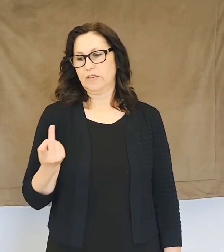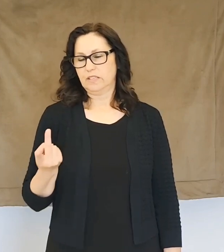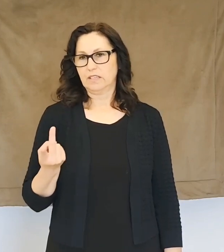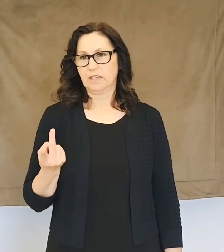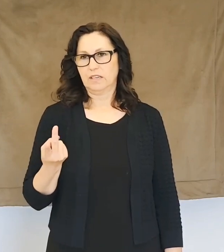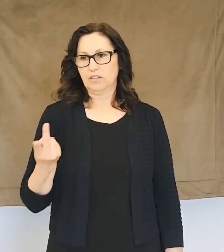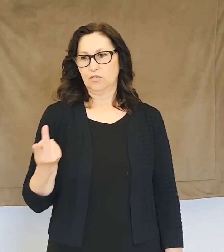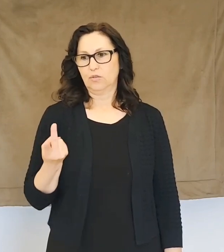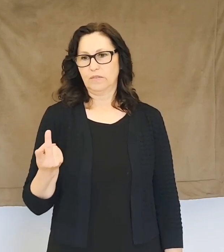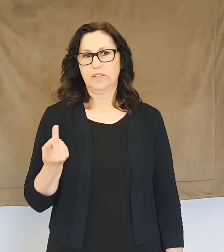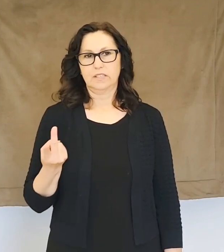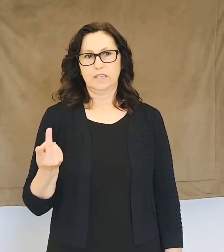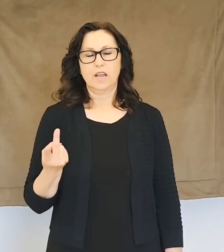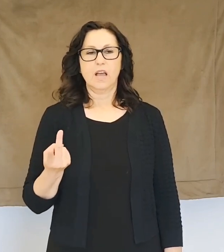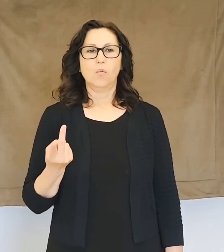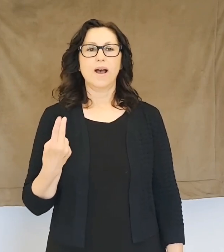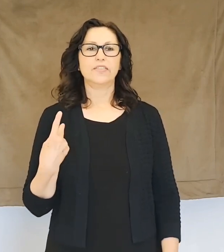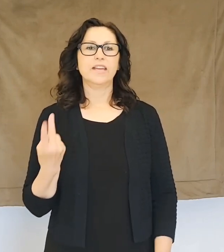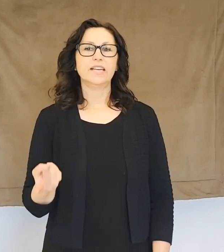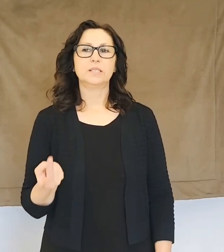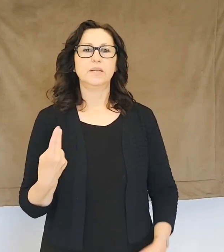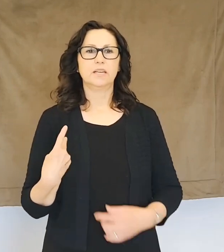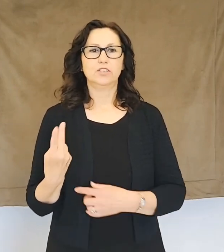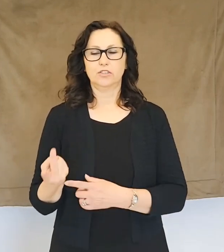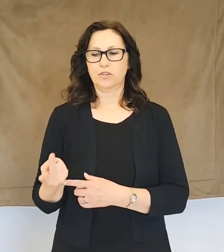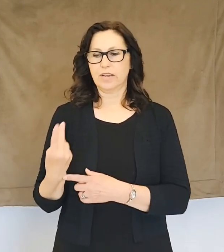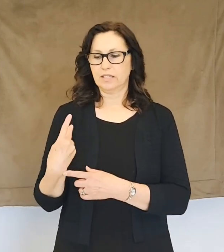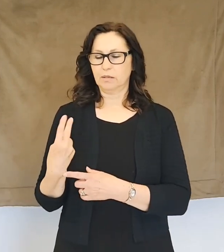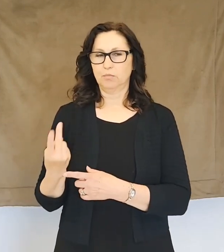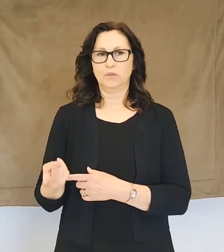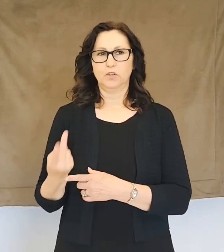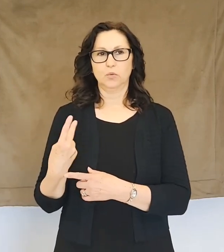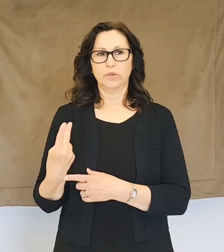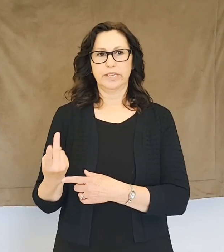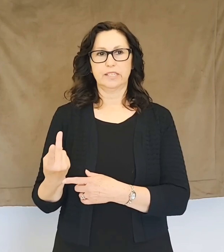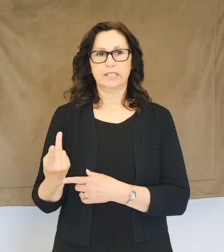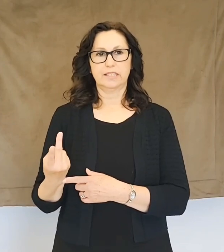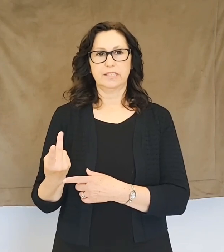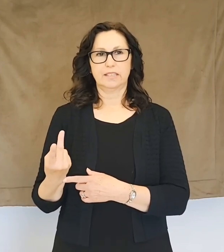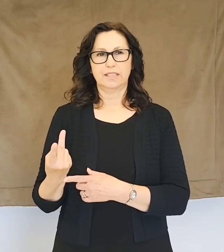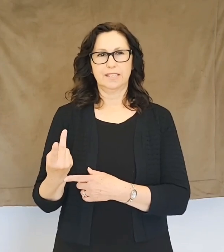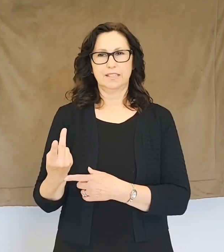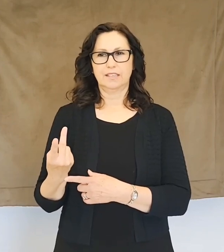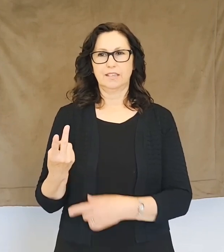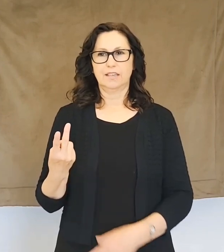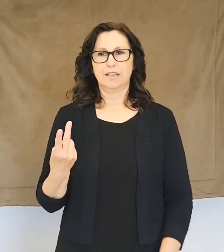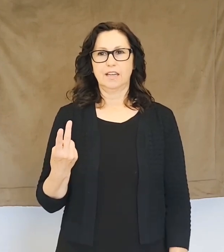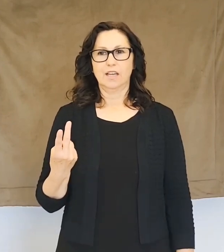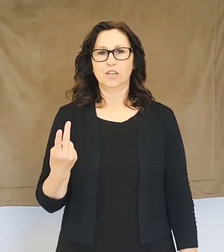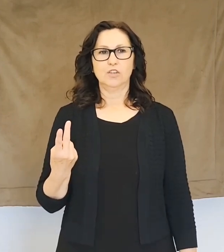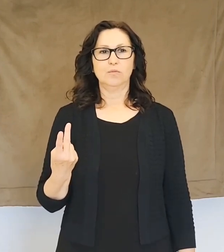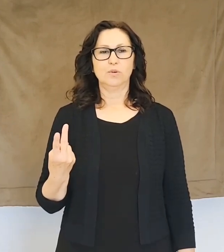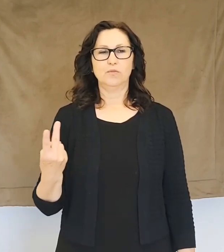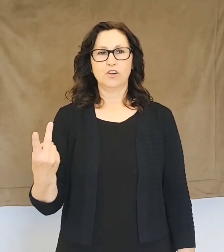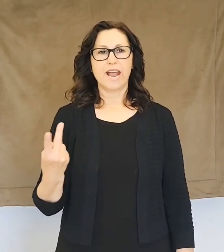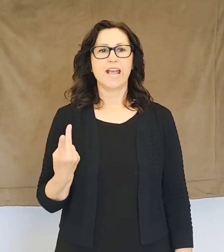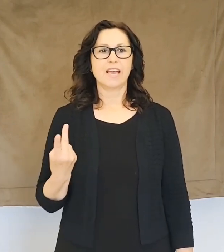The two of us. Two of us. Well, I think it's because you're trying to move your wrist. You move your